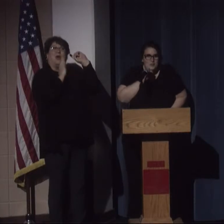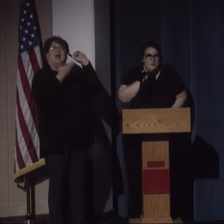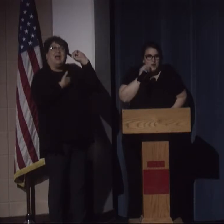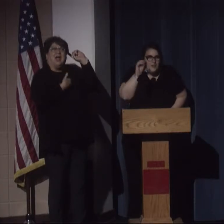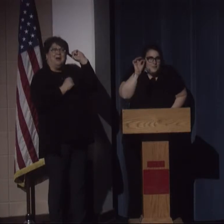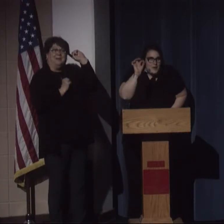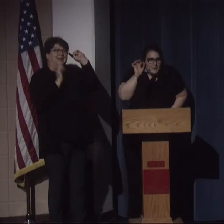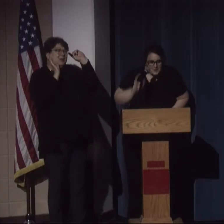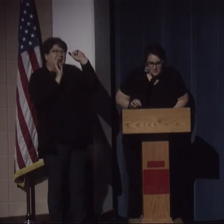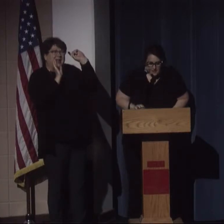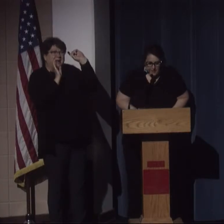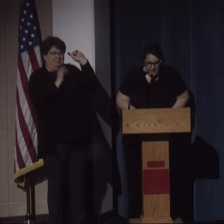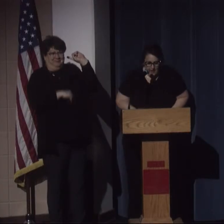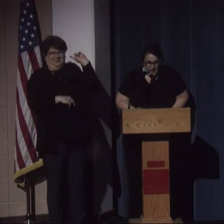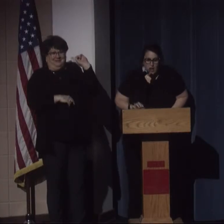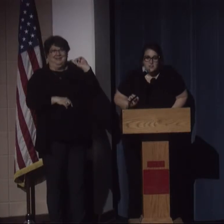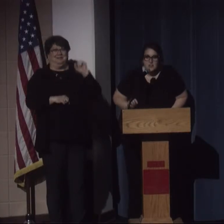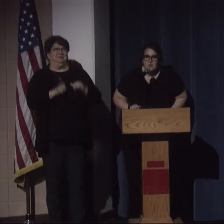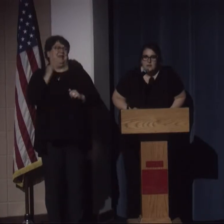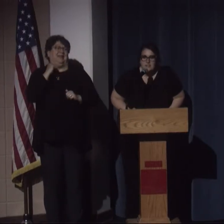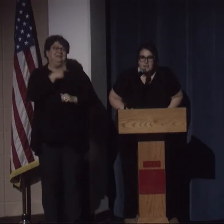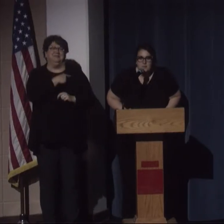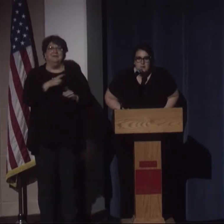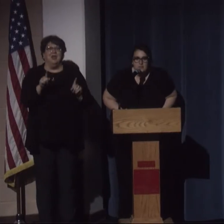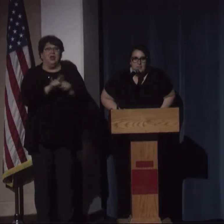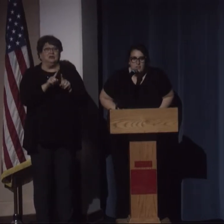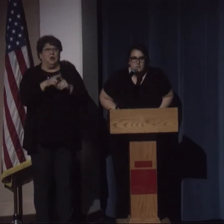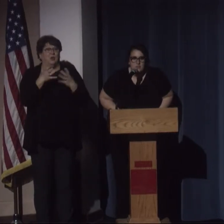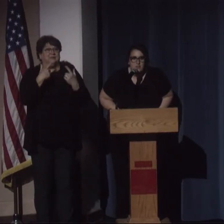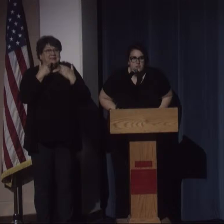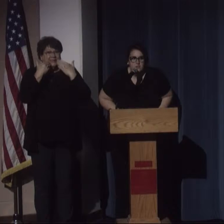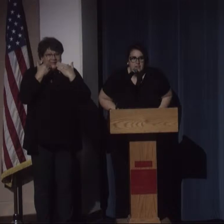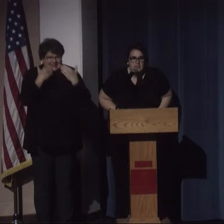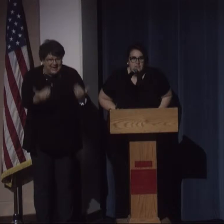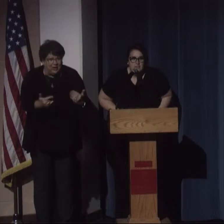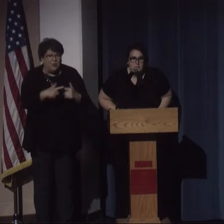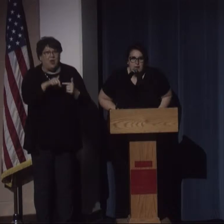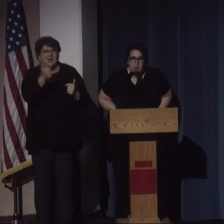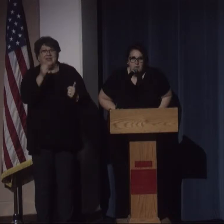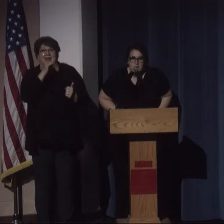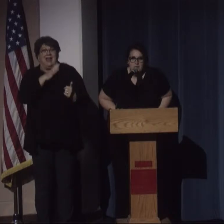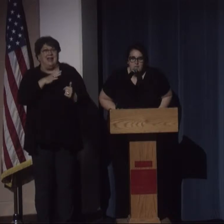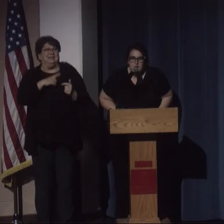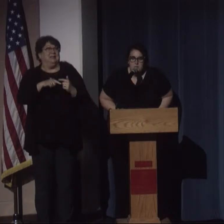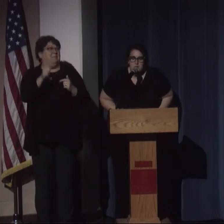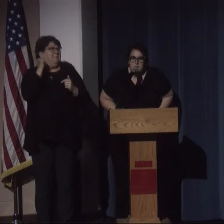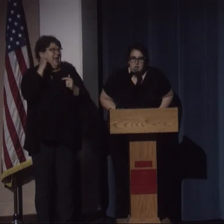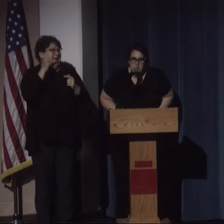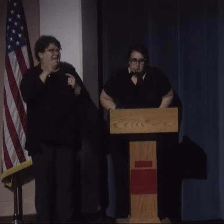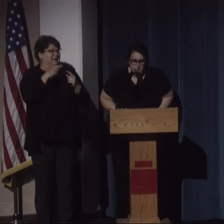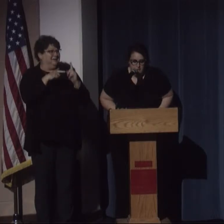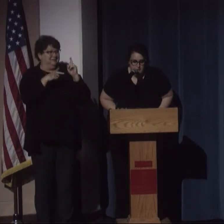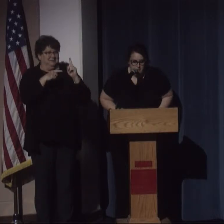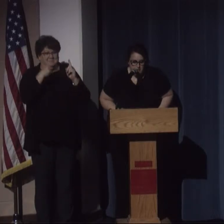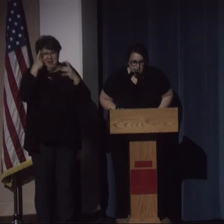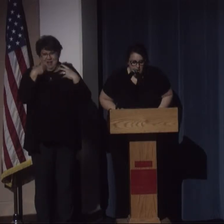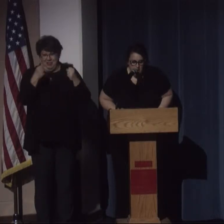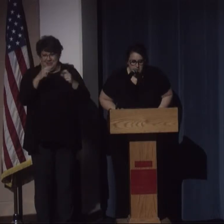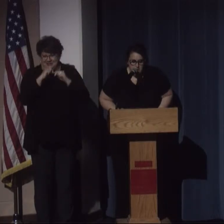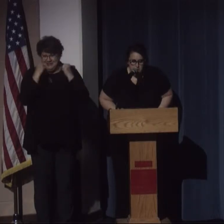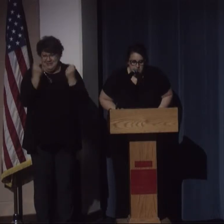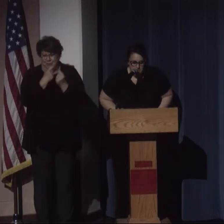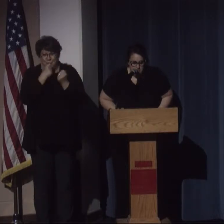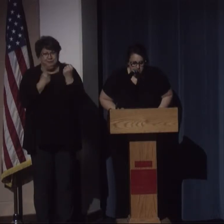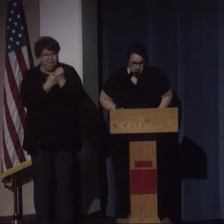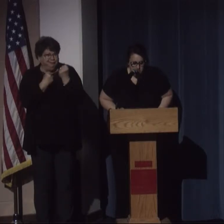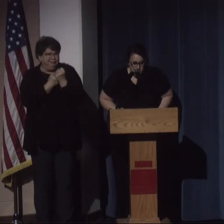A little small. You're welcome. Okay, also I want to say a big thank you to the other ladies in the back with me from the mental health team,